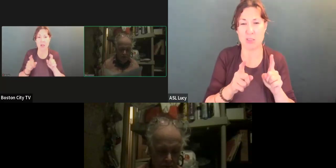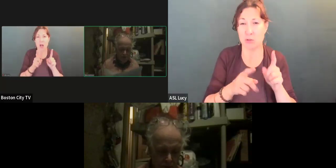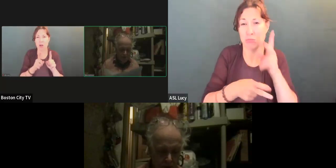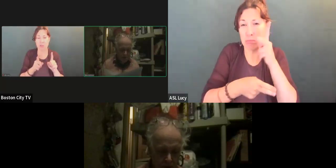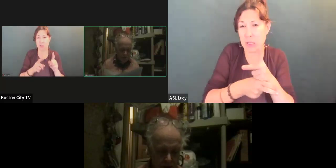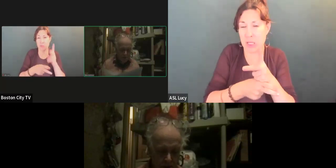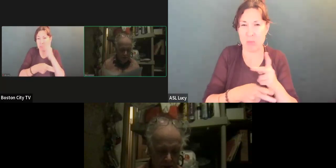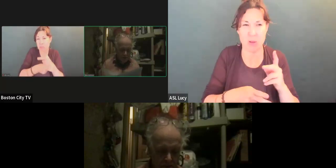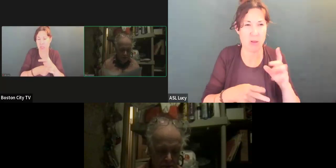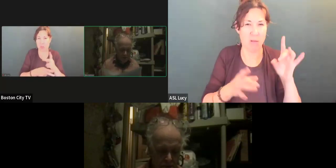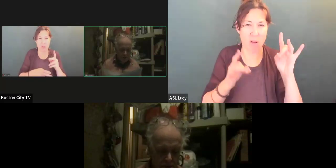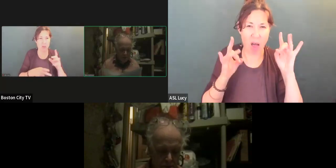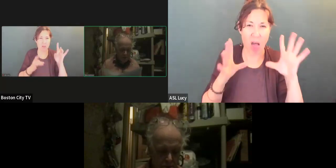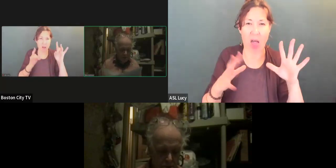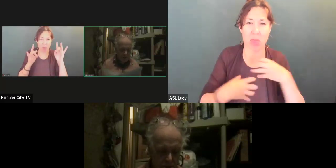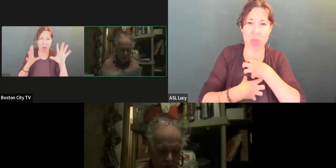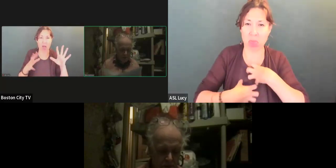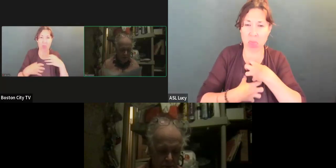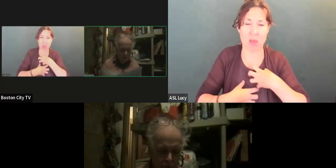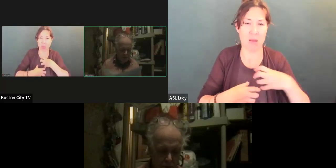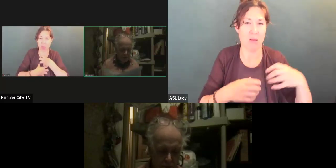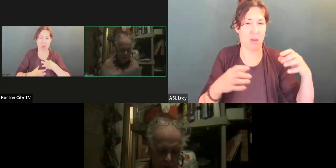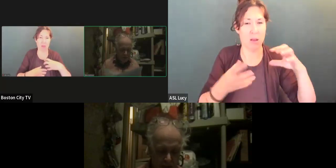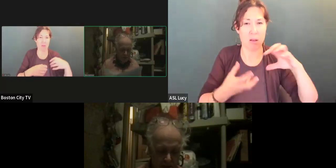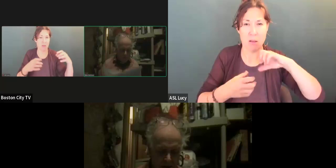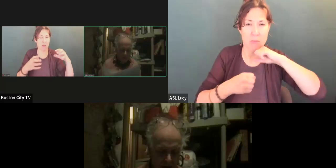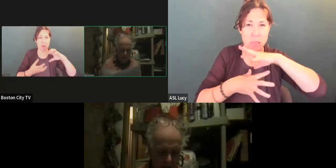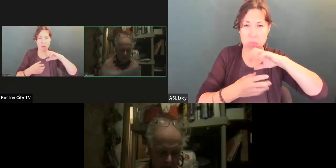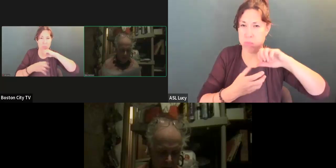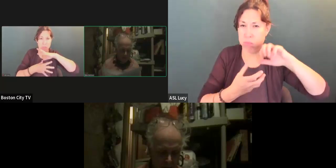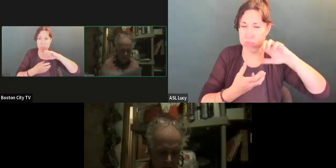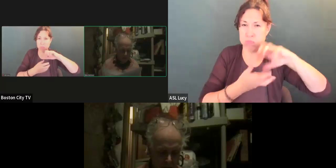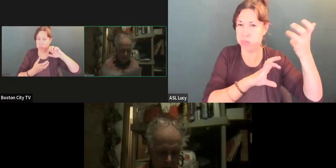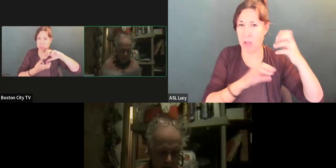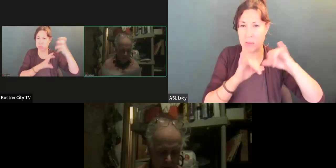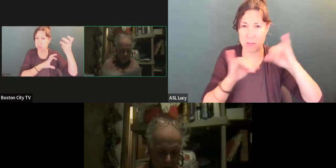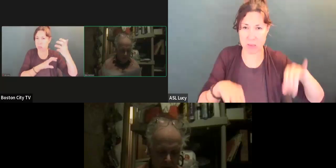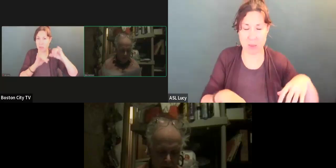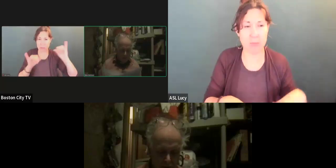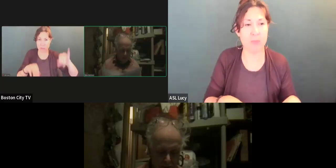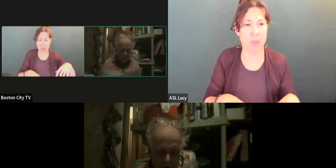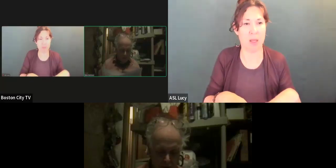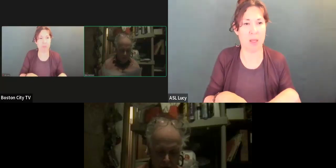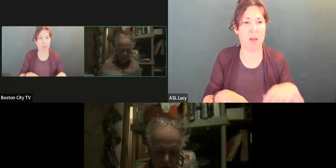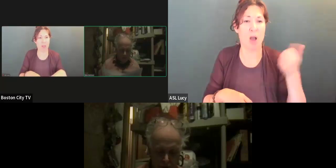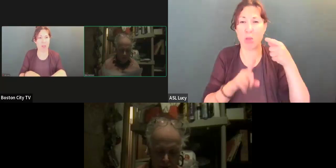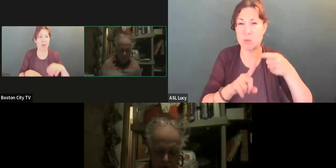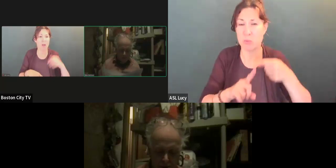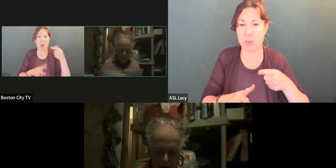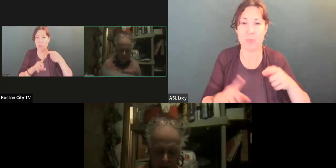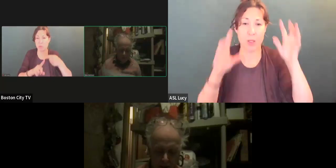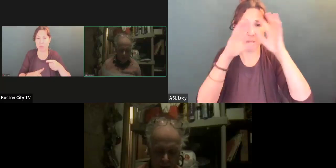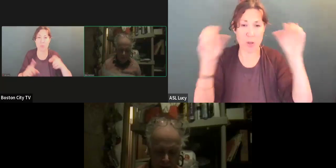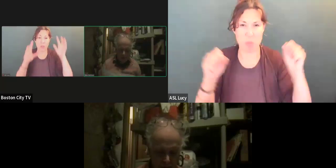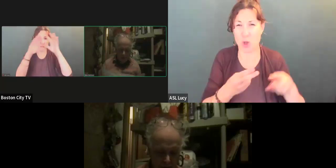system. Some specifics before I run out of time. Ms. Skipper has aggressively increased